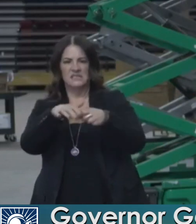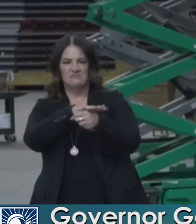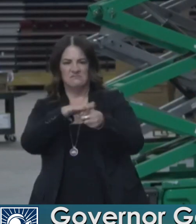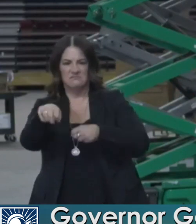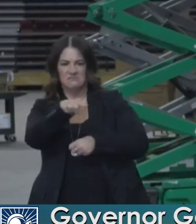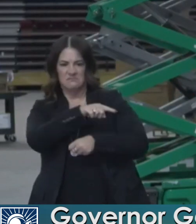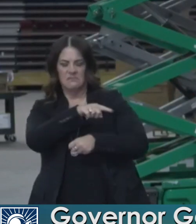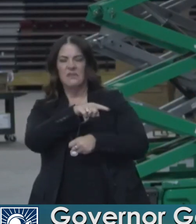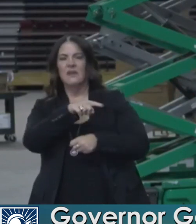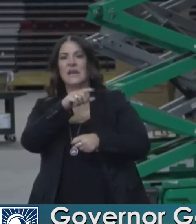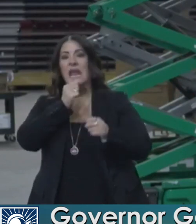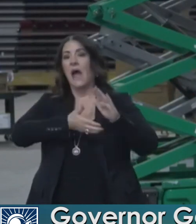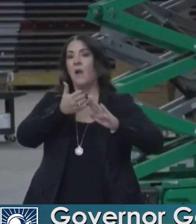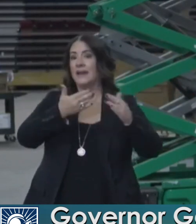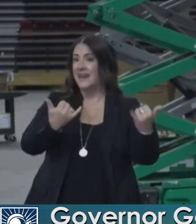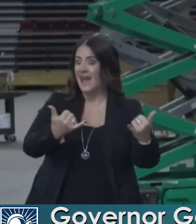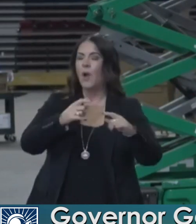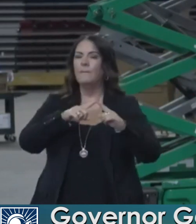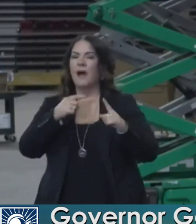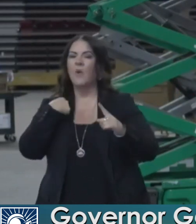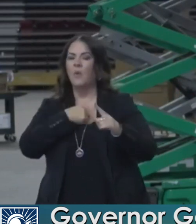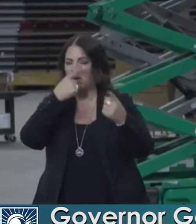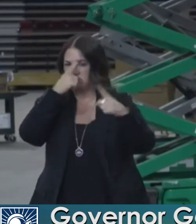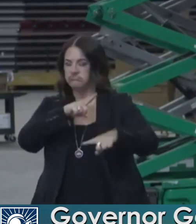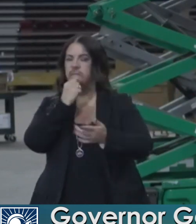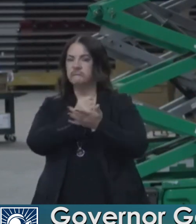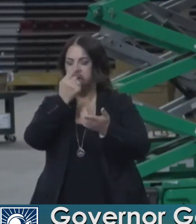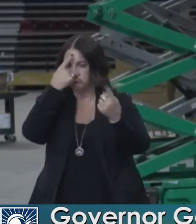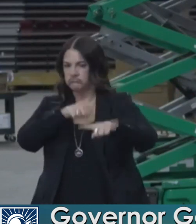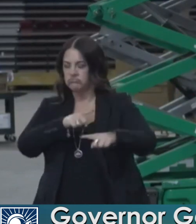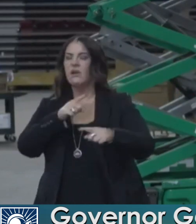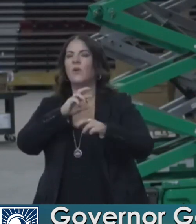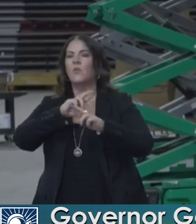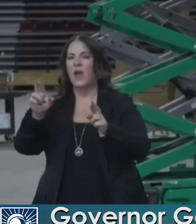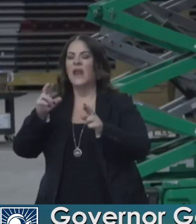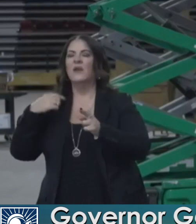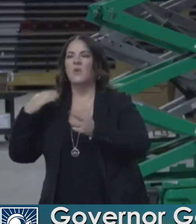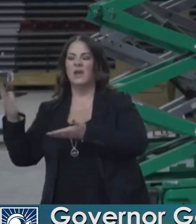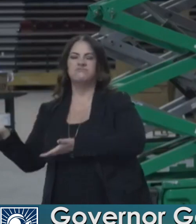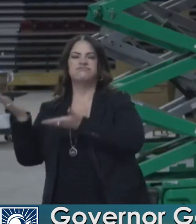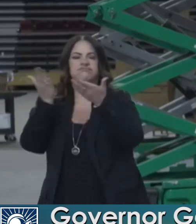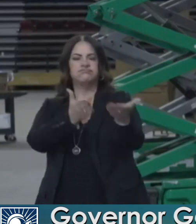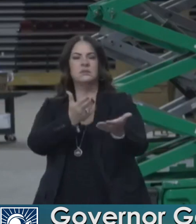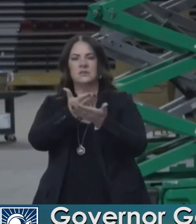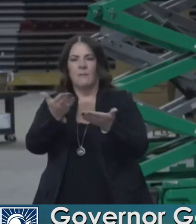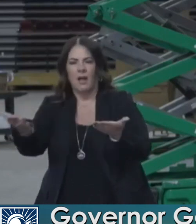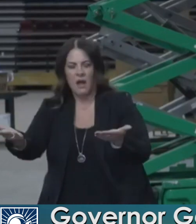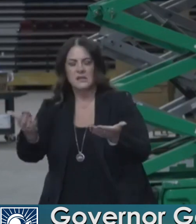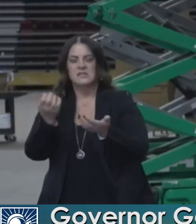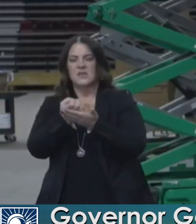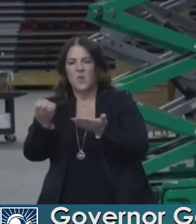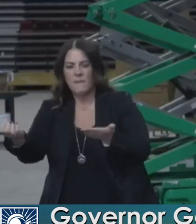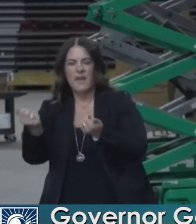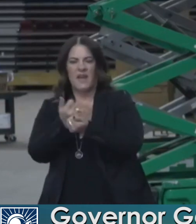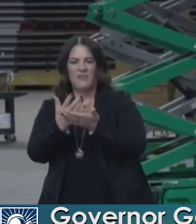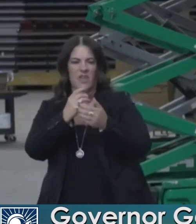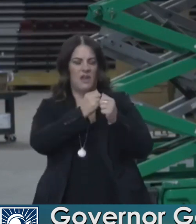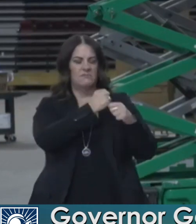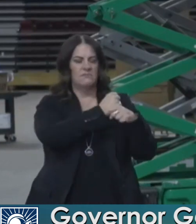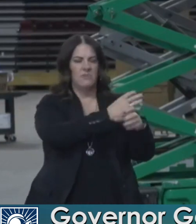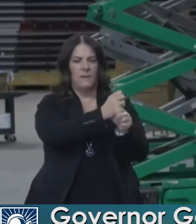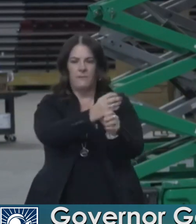but locked down, and we've unloaded all of the cash, the equipment, and supplies, and we have prepped those